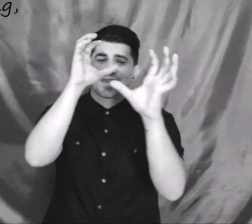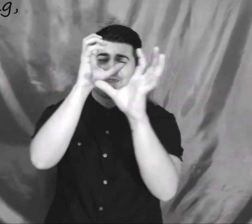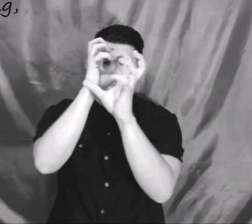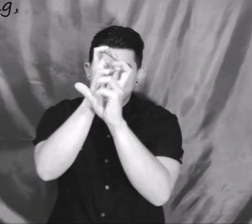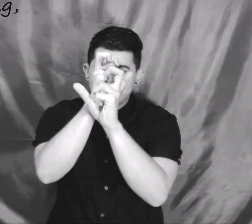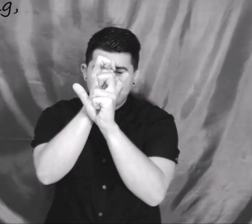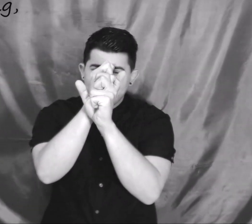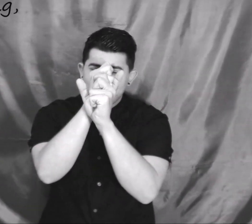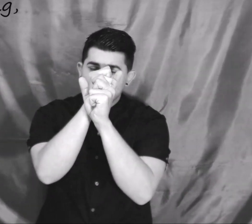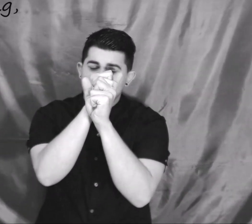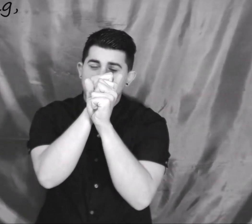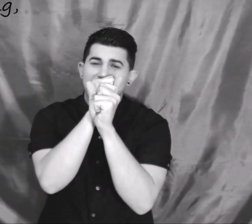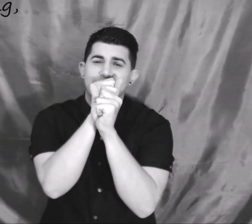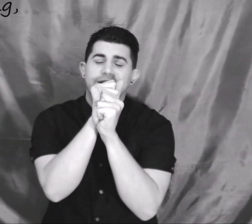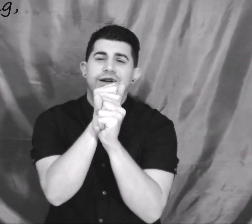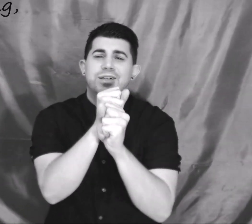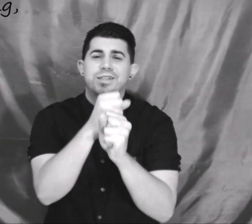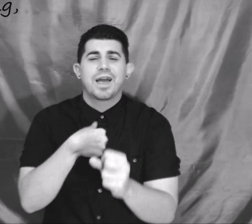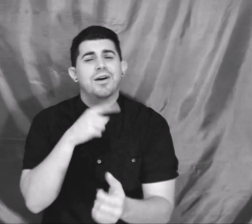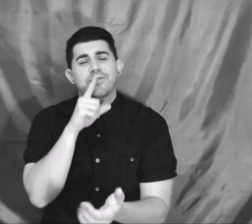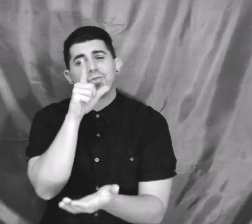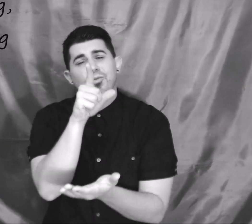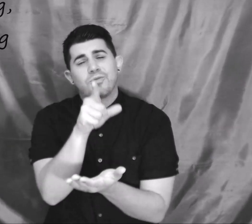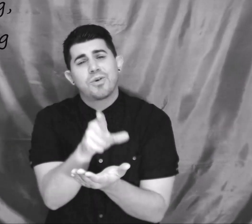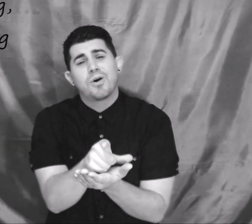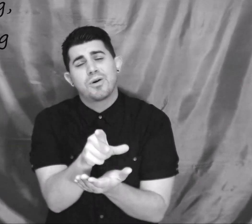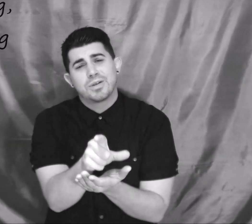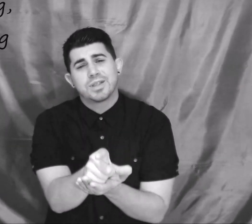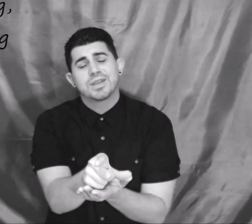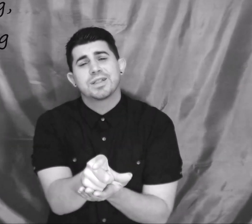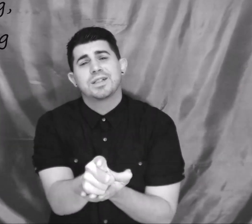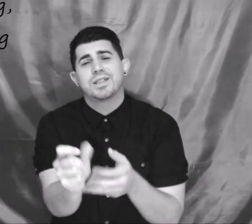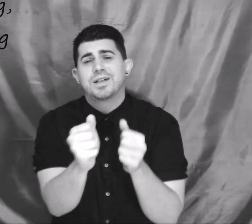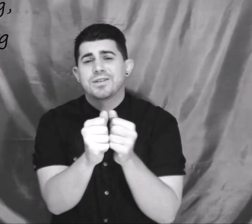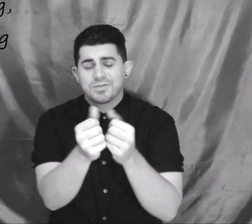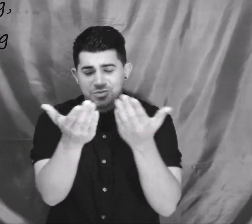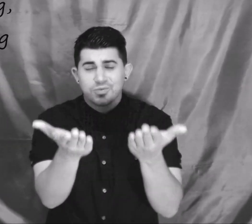falling, I'm falling, I'm falling.